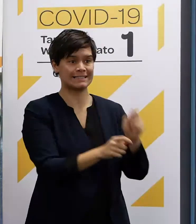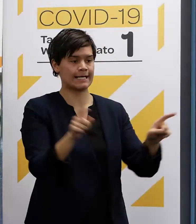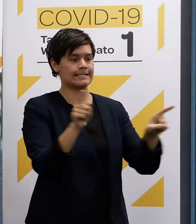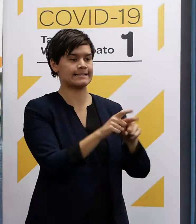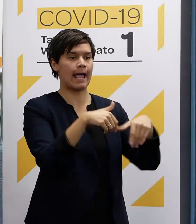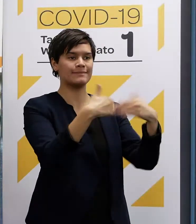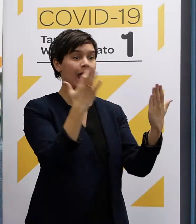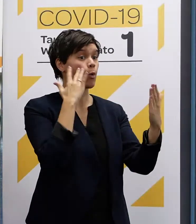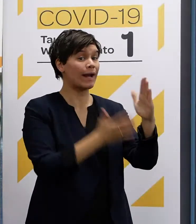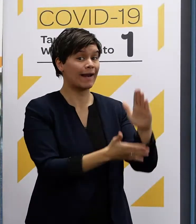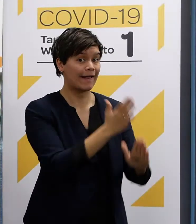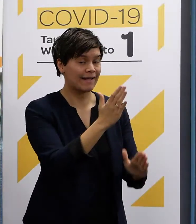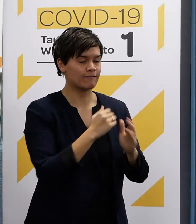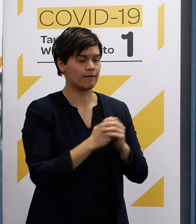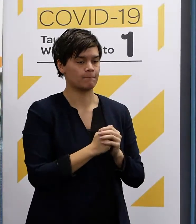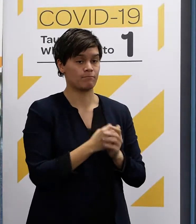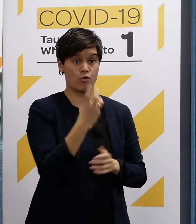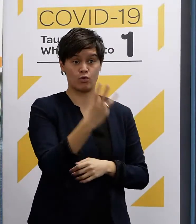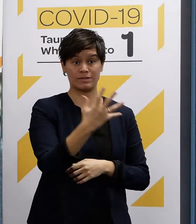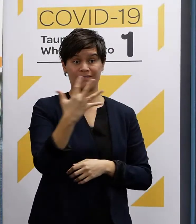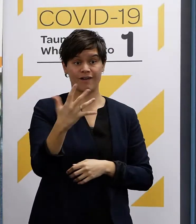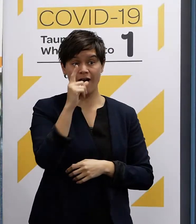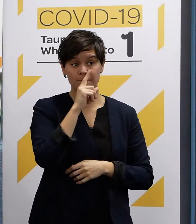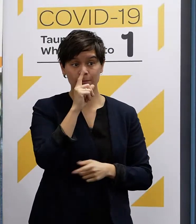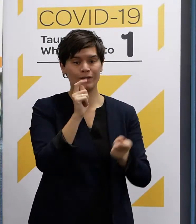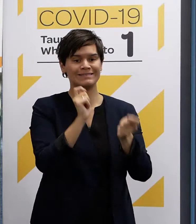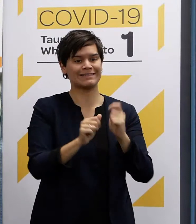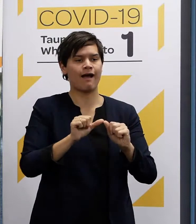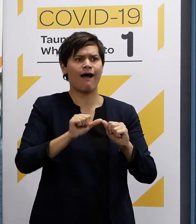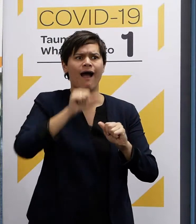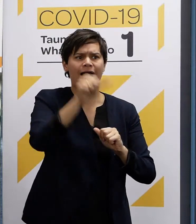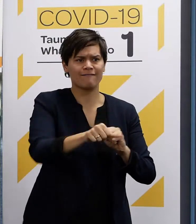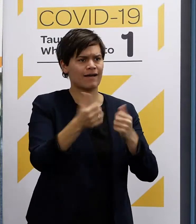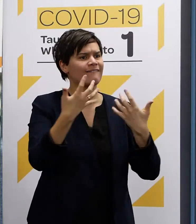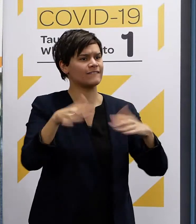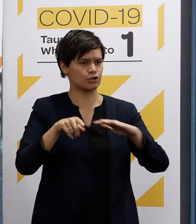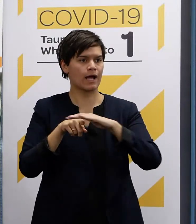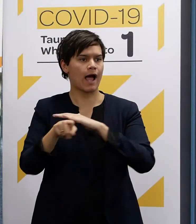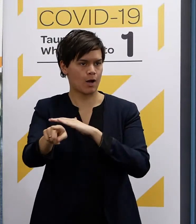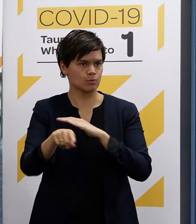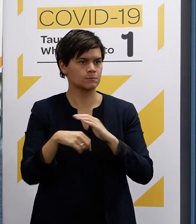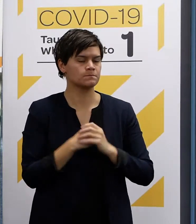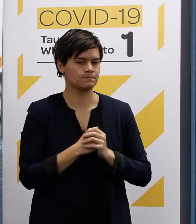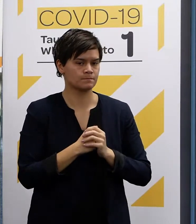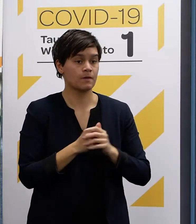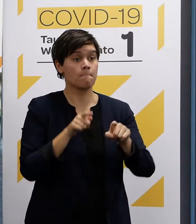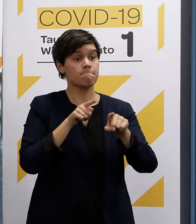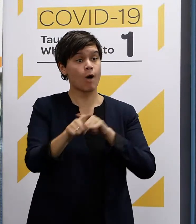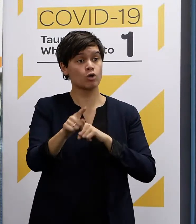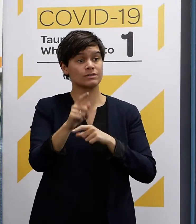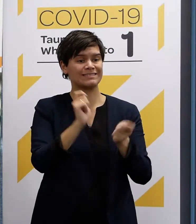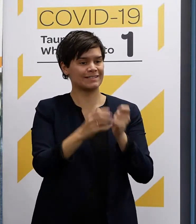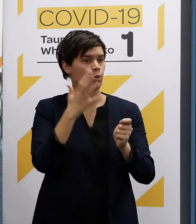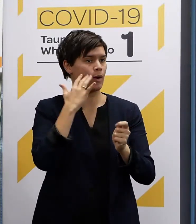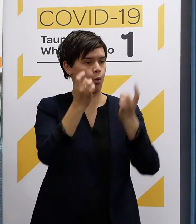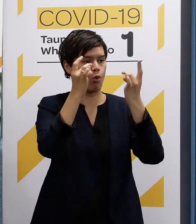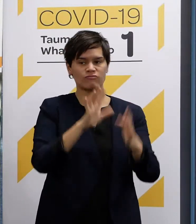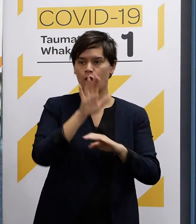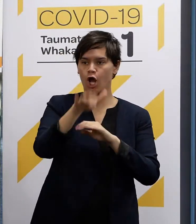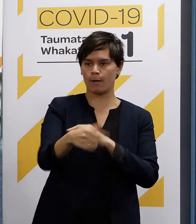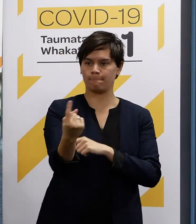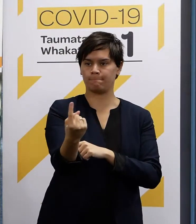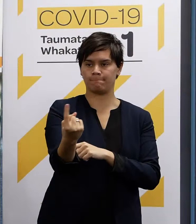tested after leaving managed isolation, with most tested while still in self-isolation. 11 will not be